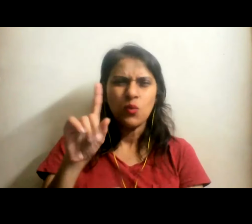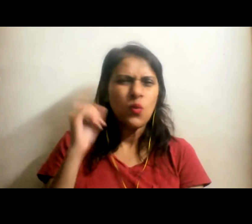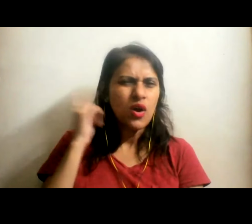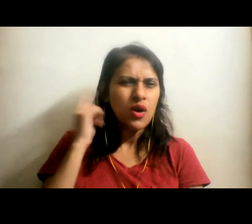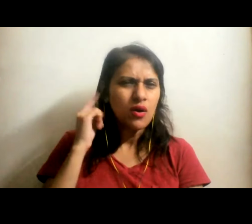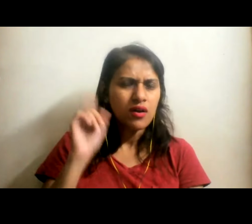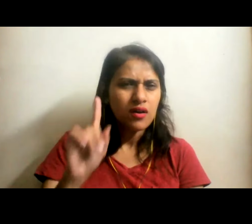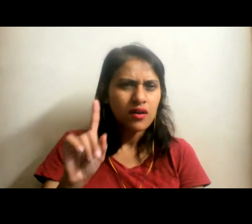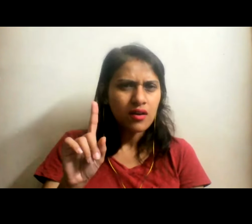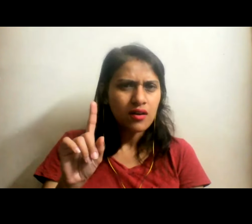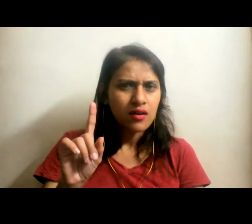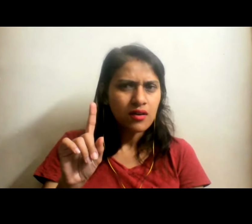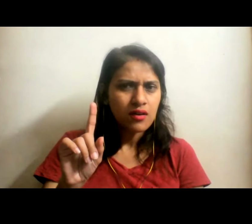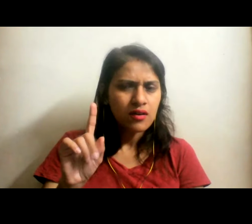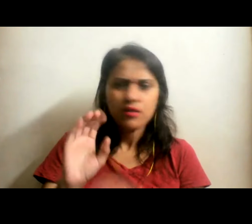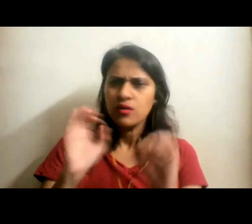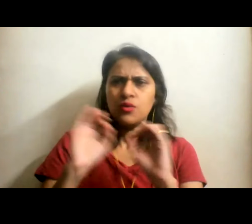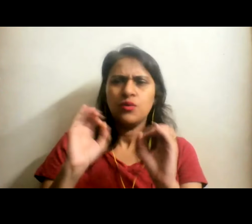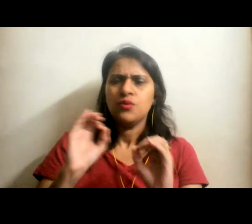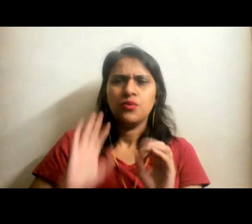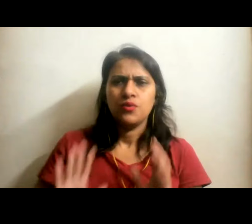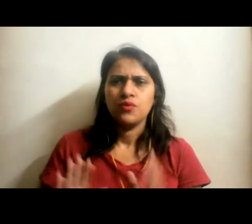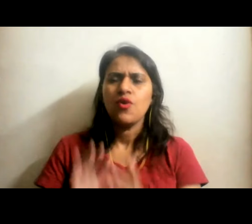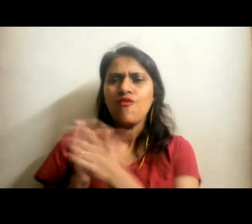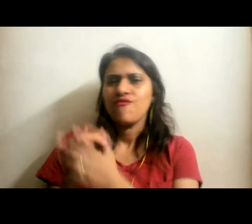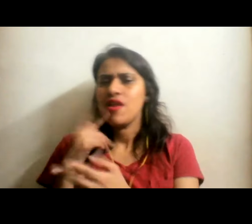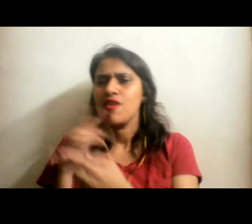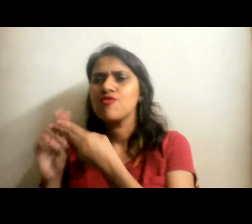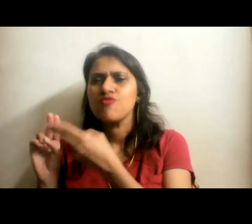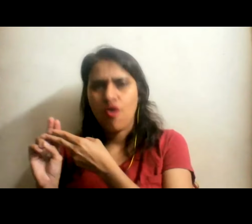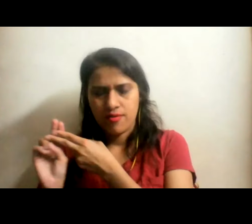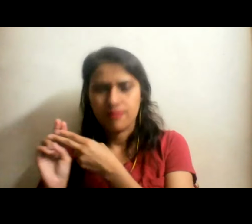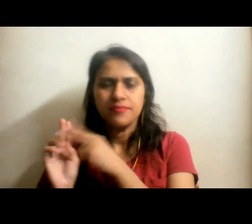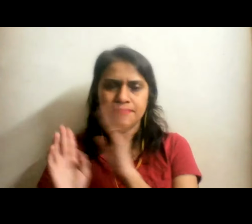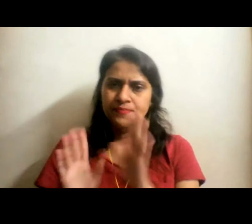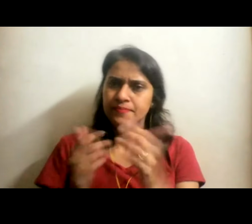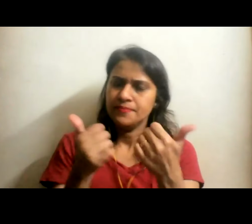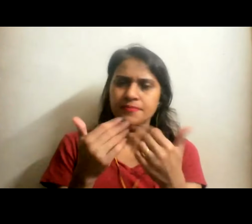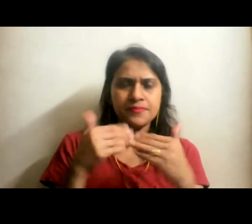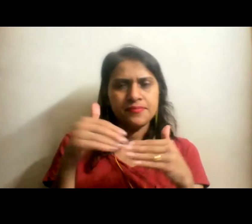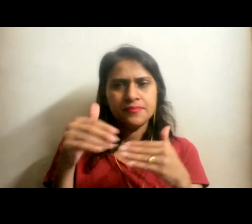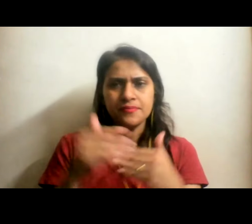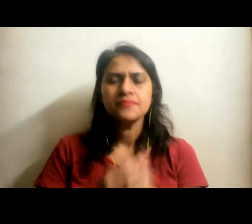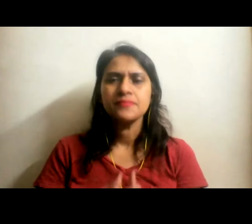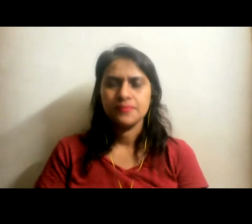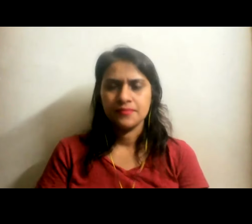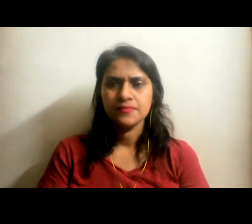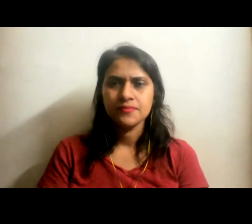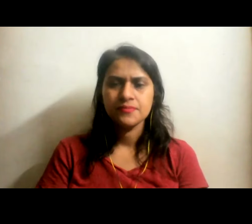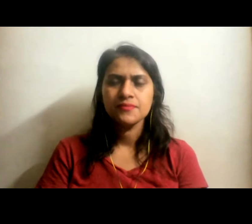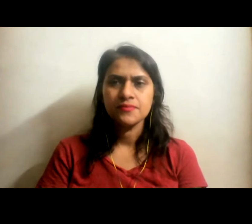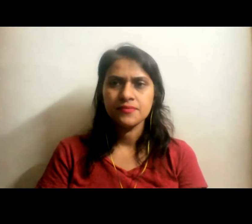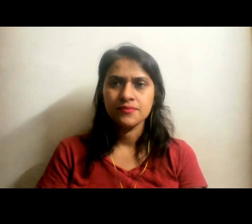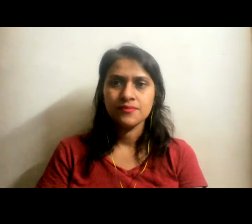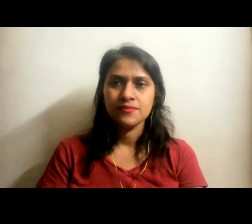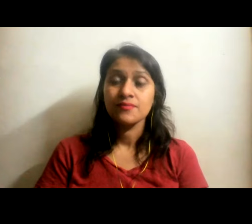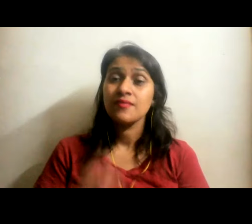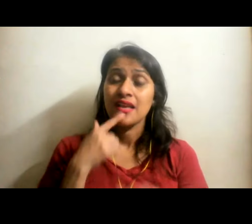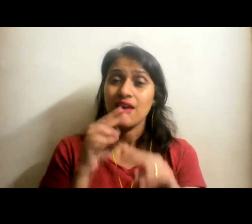some. Okay. No, ma'am. I was talking to my friend. Okay, ma'am. Continue, please, ma'am. So if you're saying that you